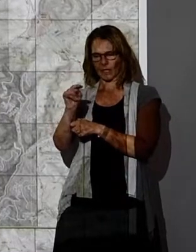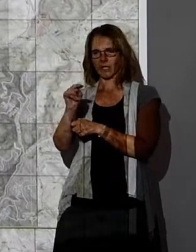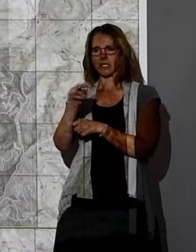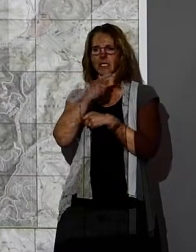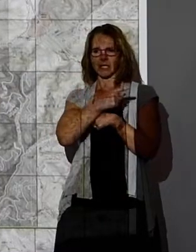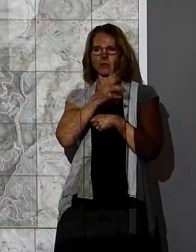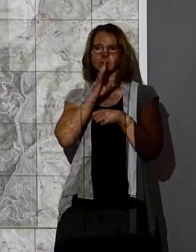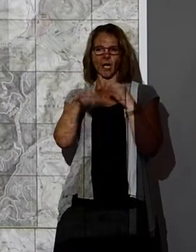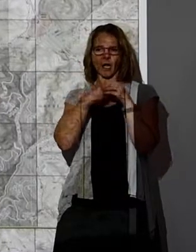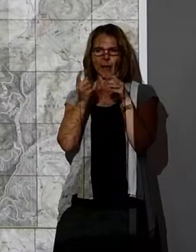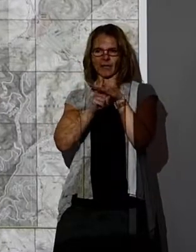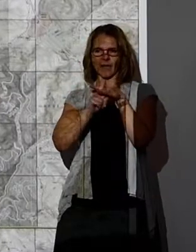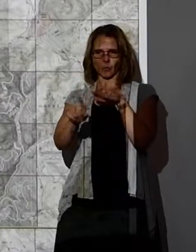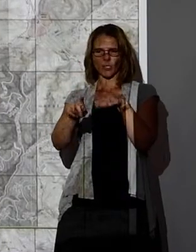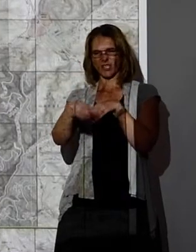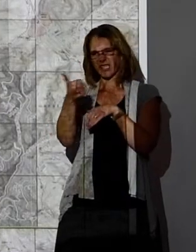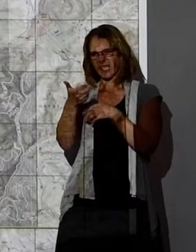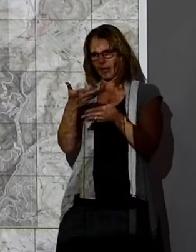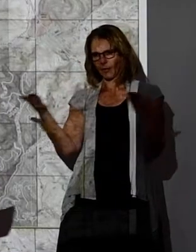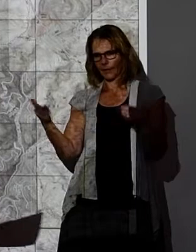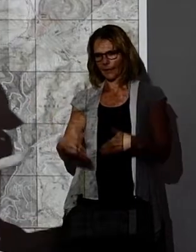and other things.